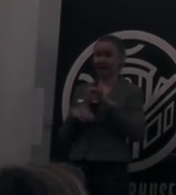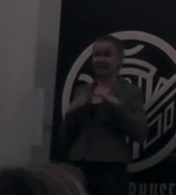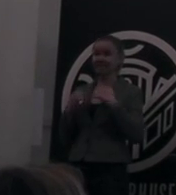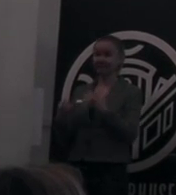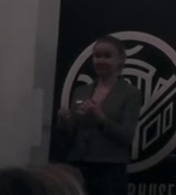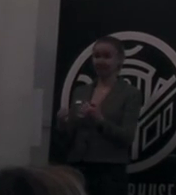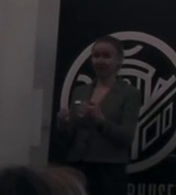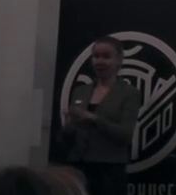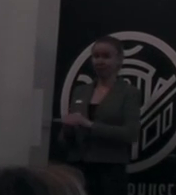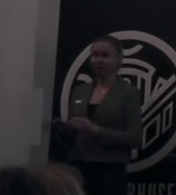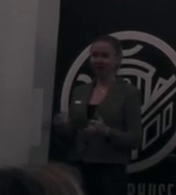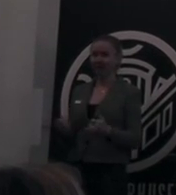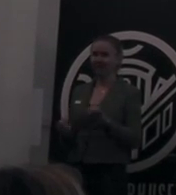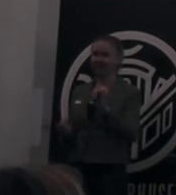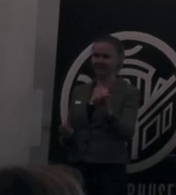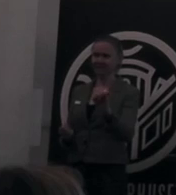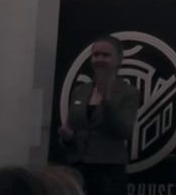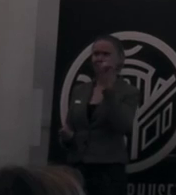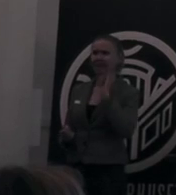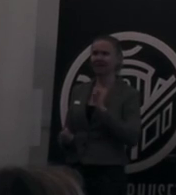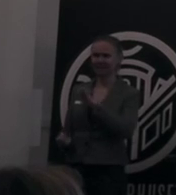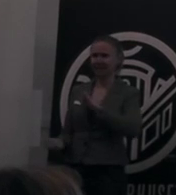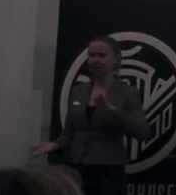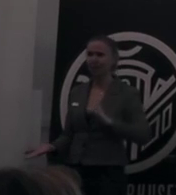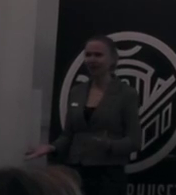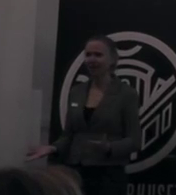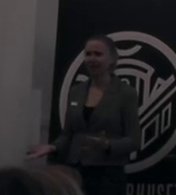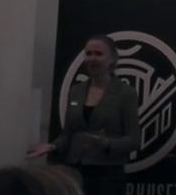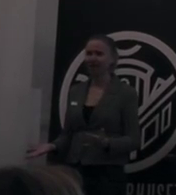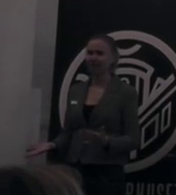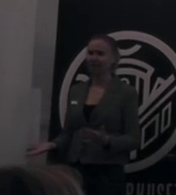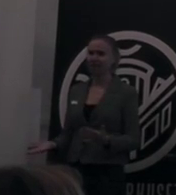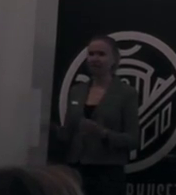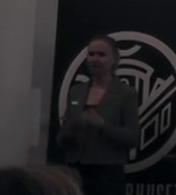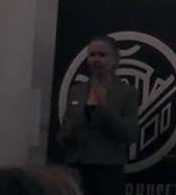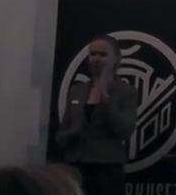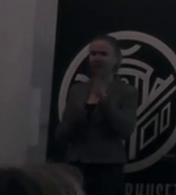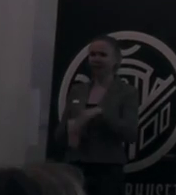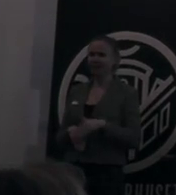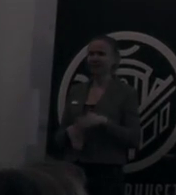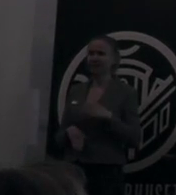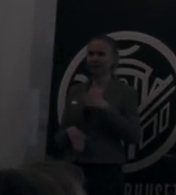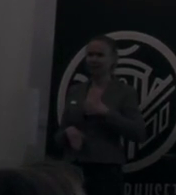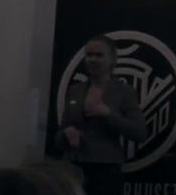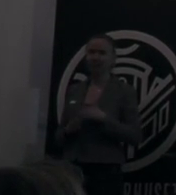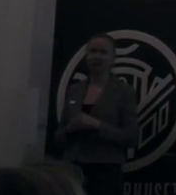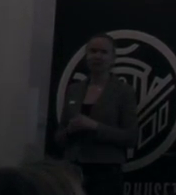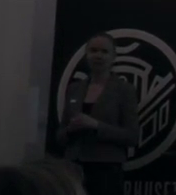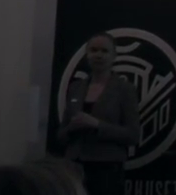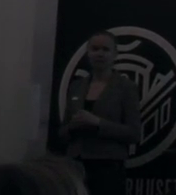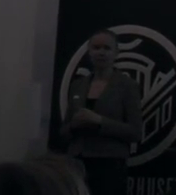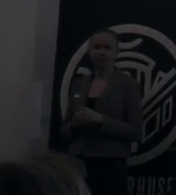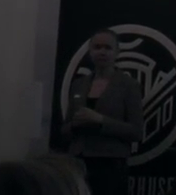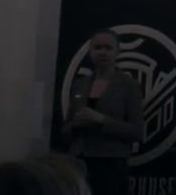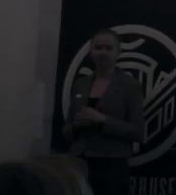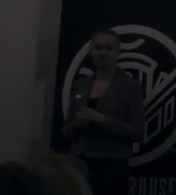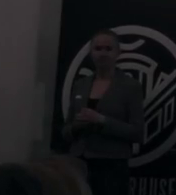resulted in his father's killing himself out of this horrible tragedy. And so